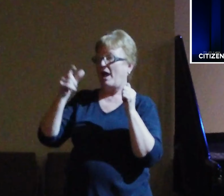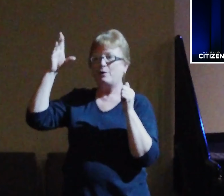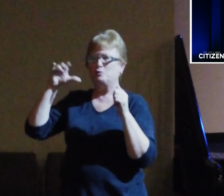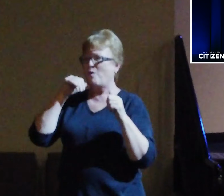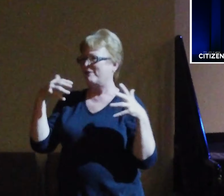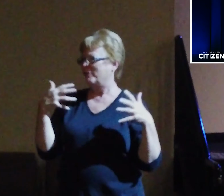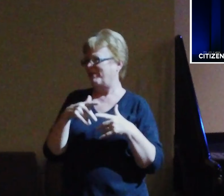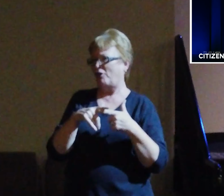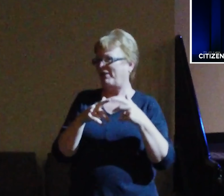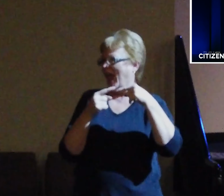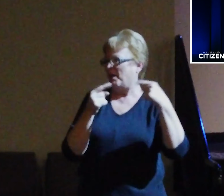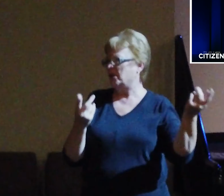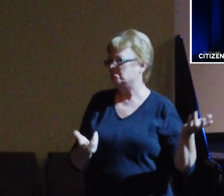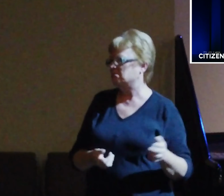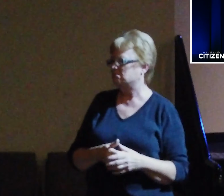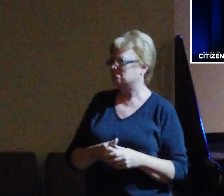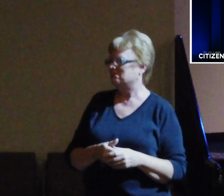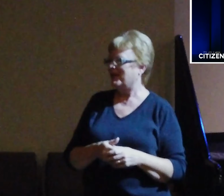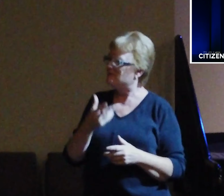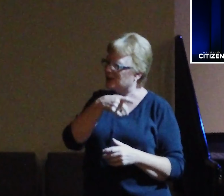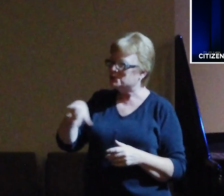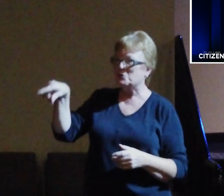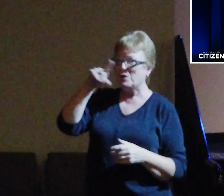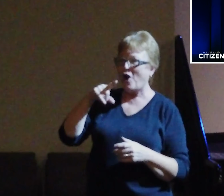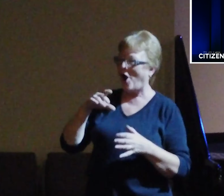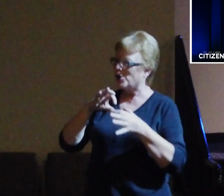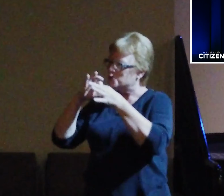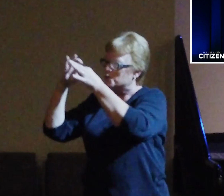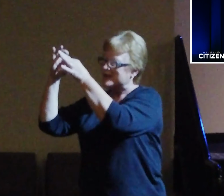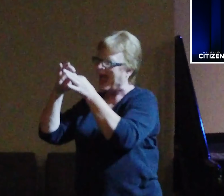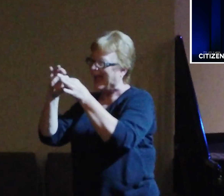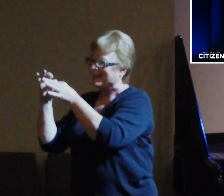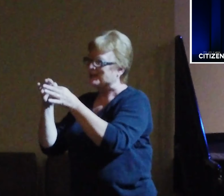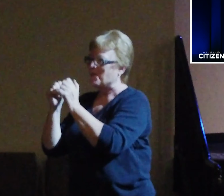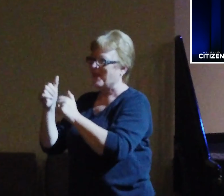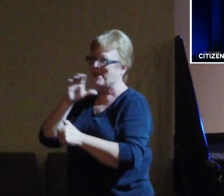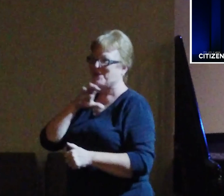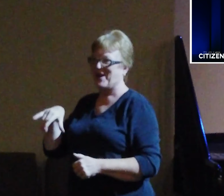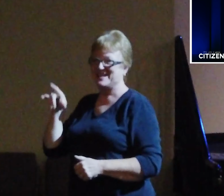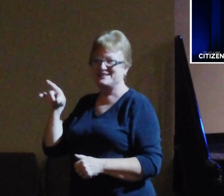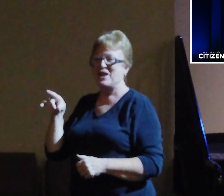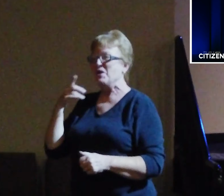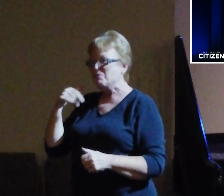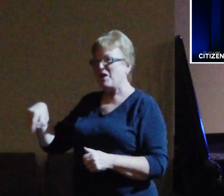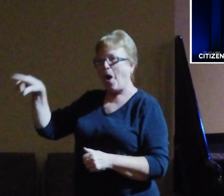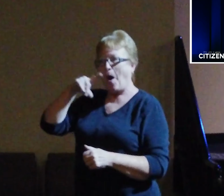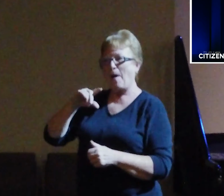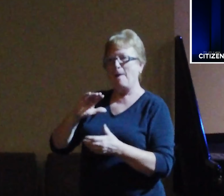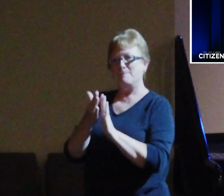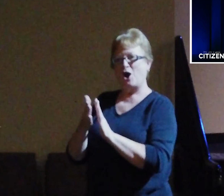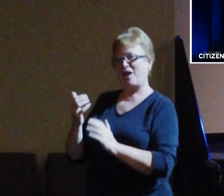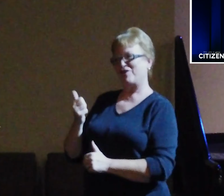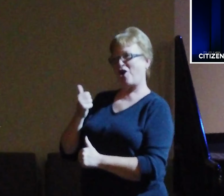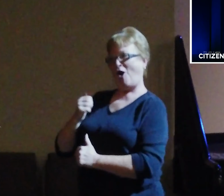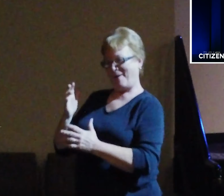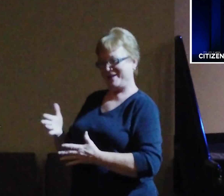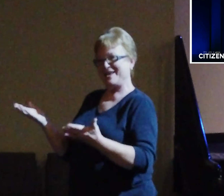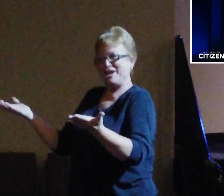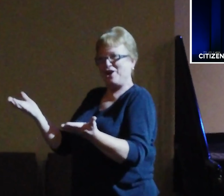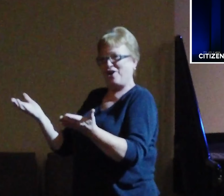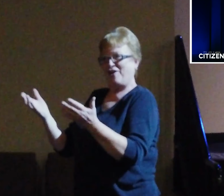the enemy. Why? Because you are united with Christ. And you are part of an army with the greatest, most